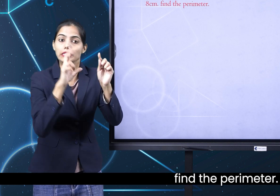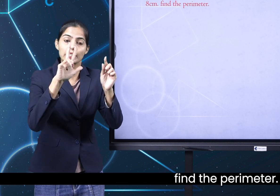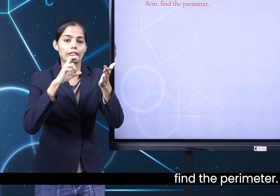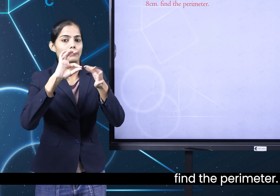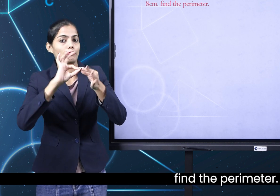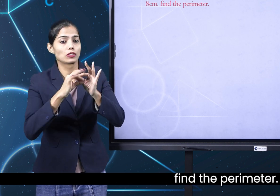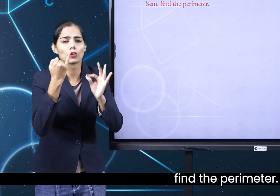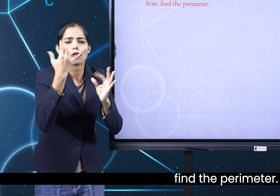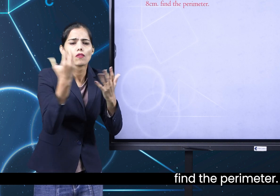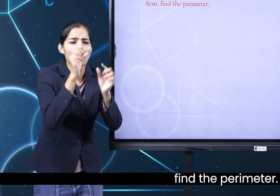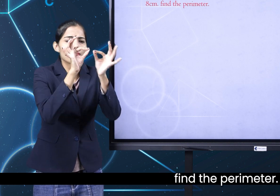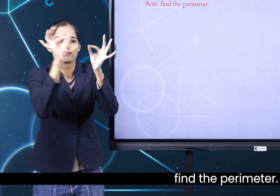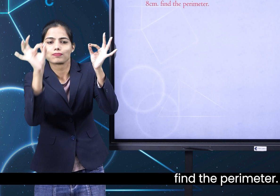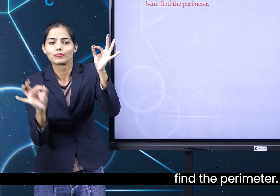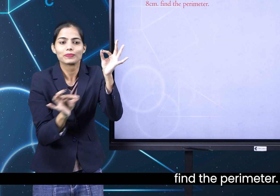Find the perimeter.